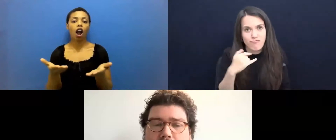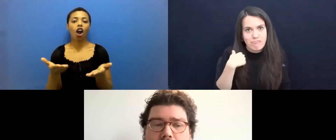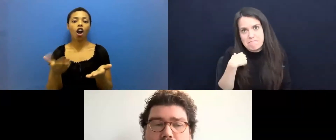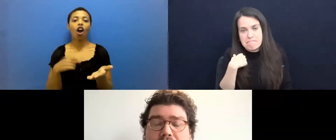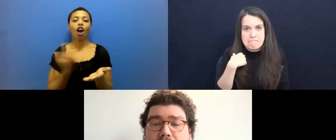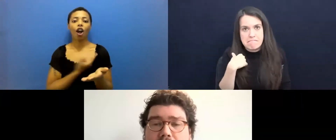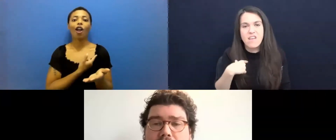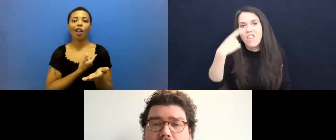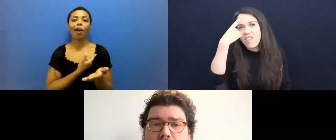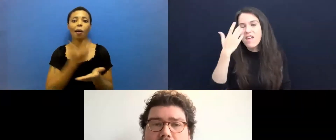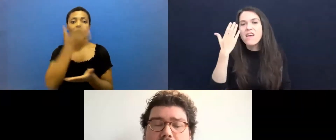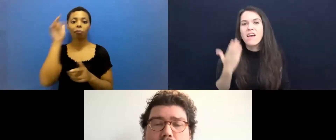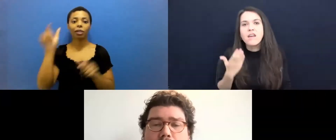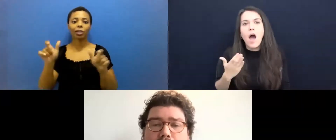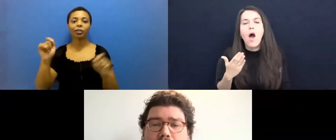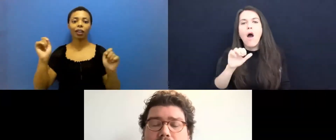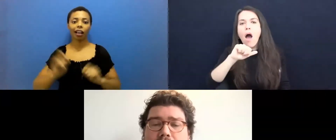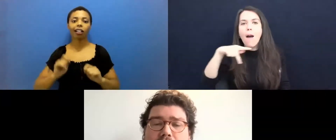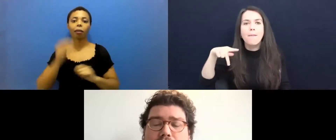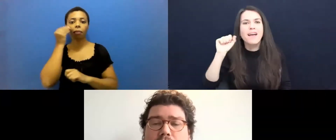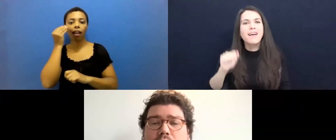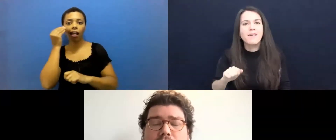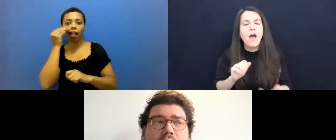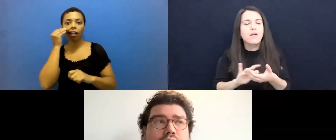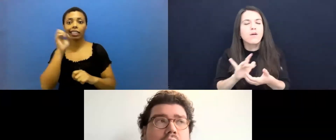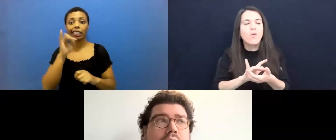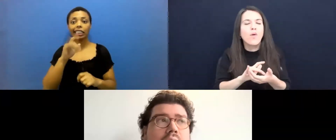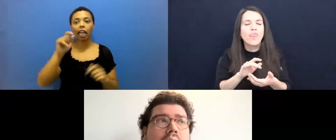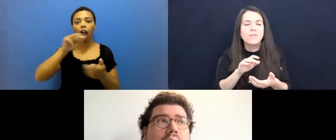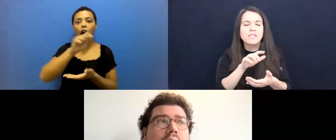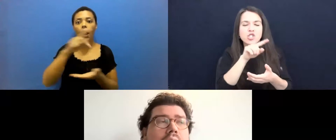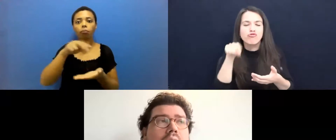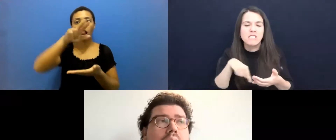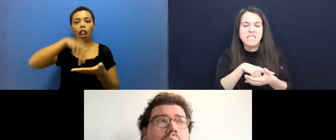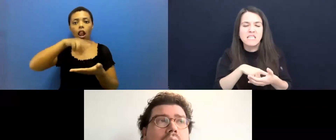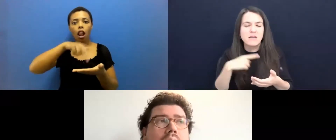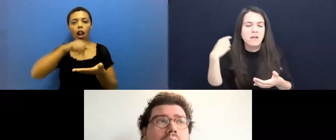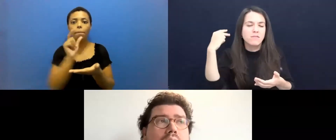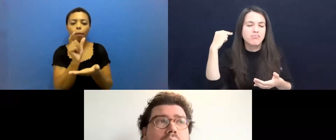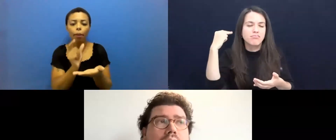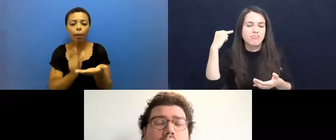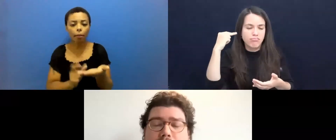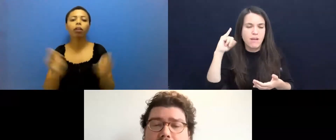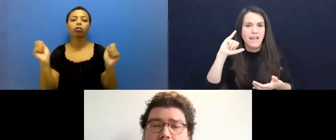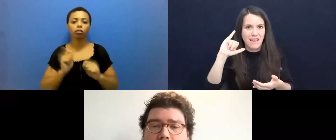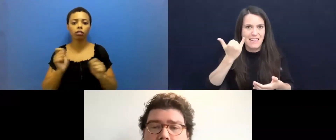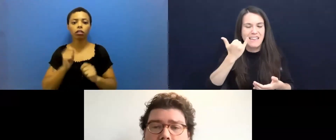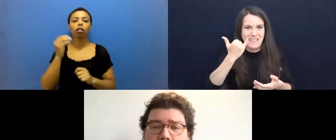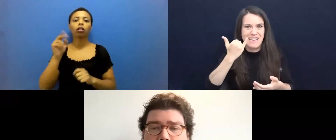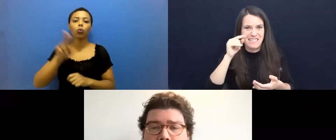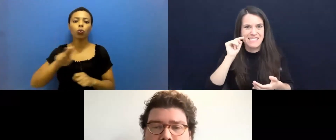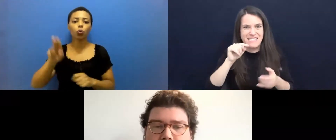with screen readers, like the mobile screen readers. If you are using Android, you can use the TalkBack